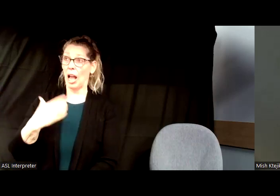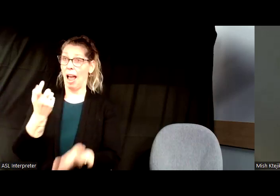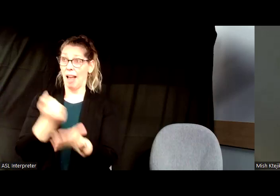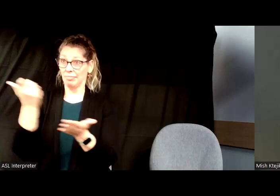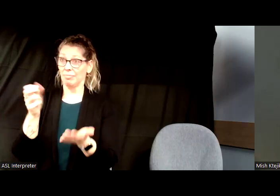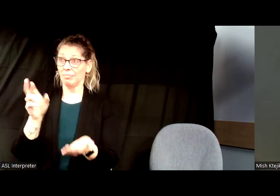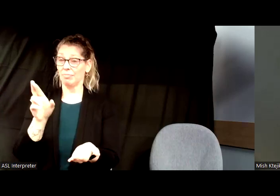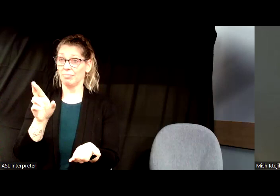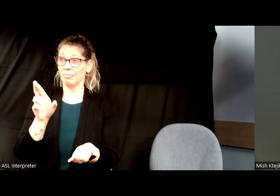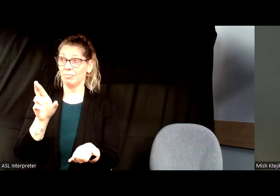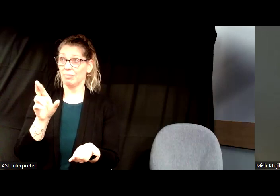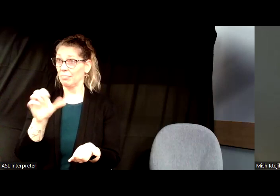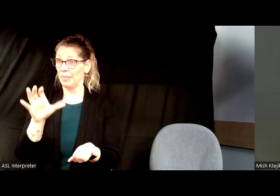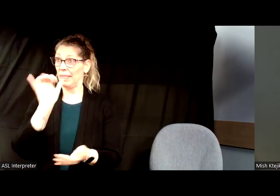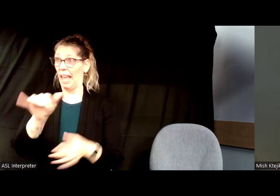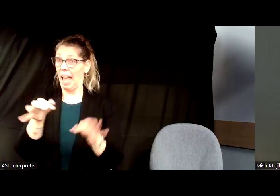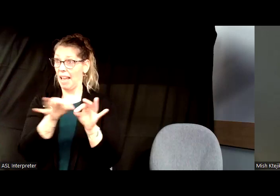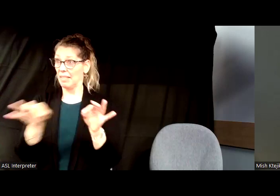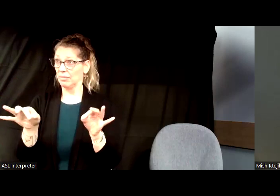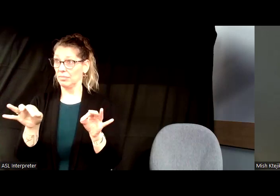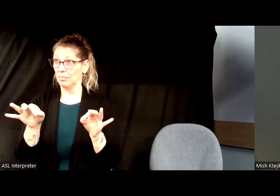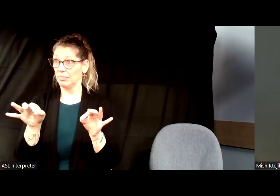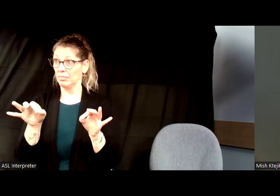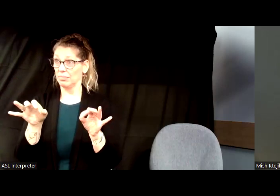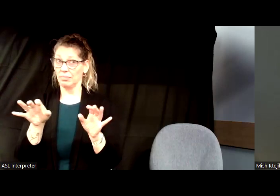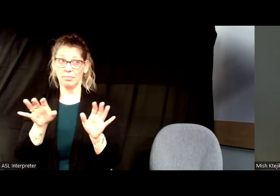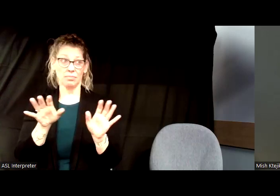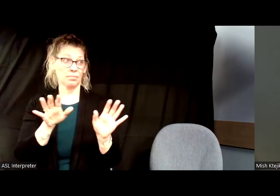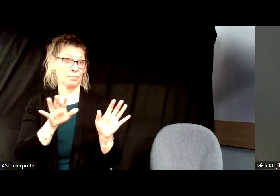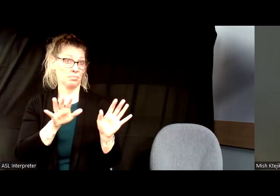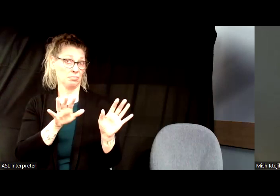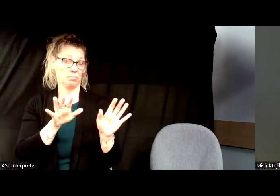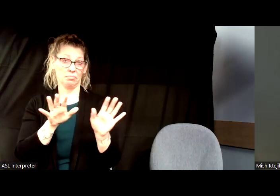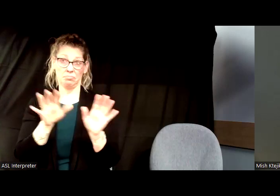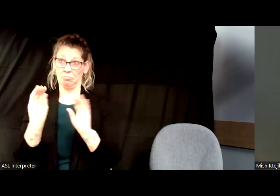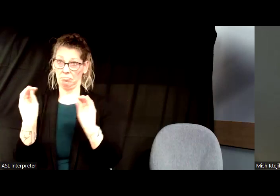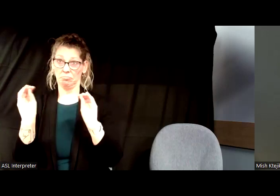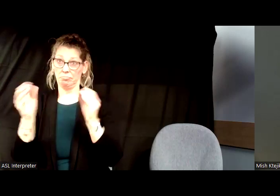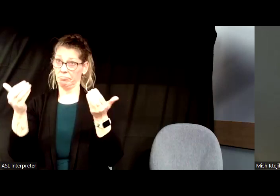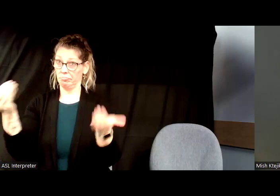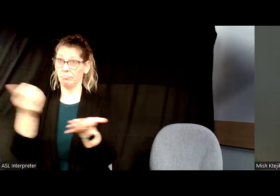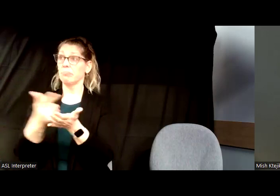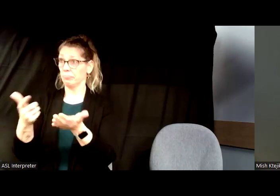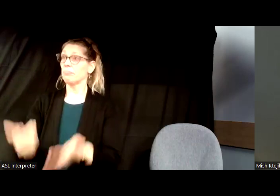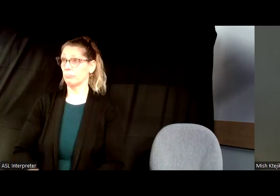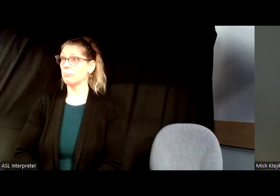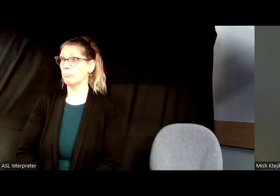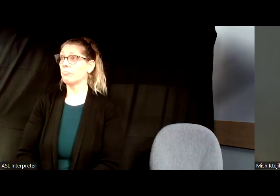Are there any who oppose, any objections to striking that in the language? Seeing none, all right, let's proceed.